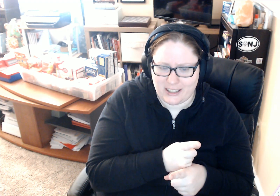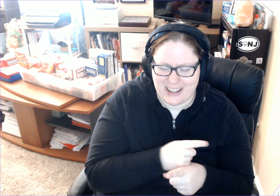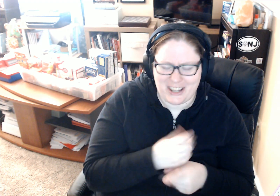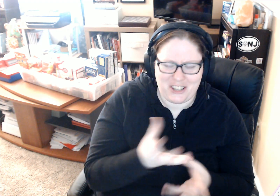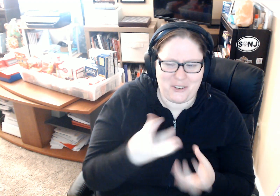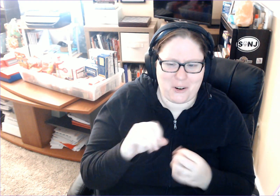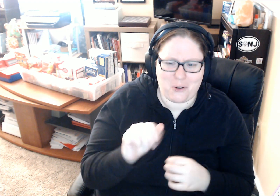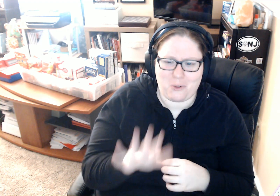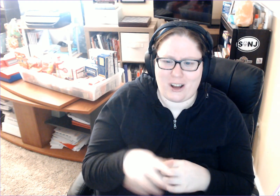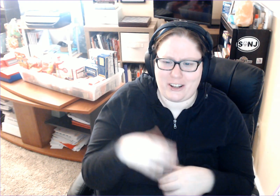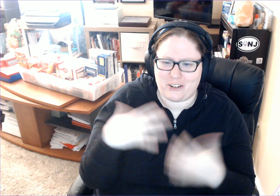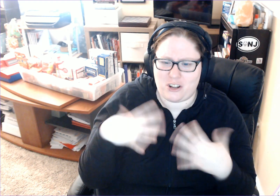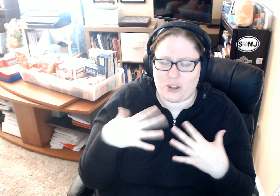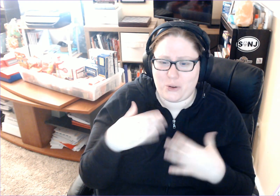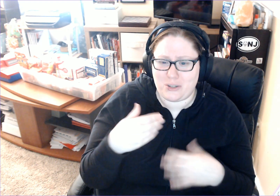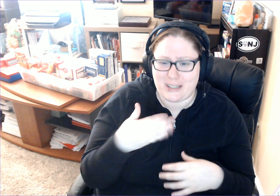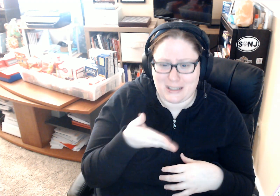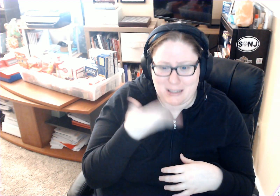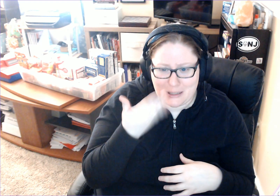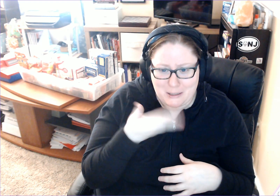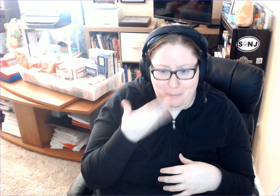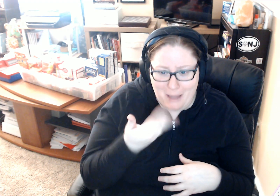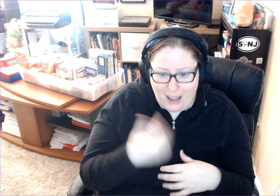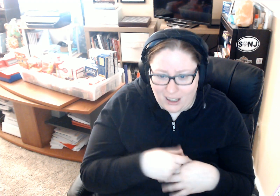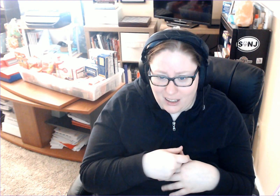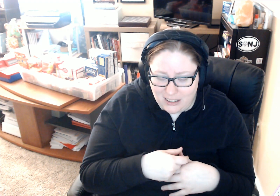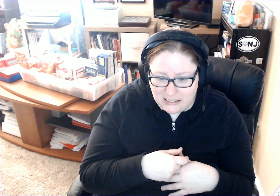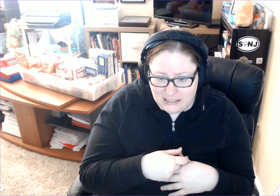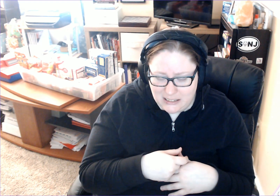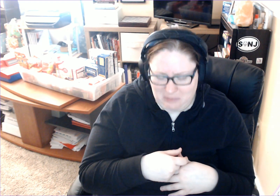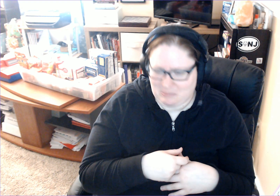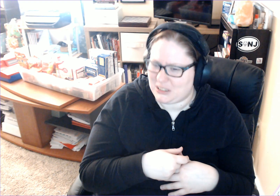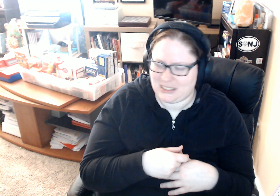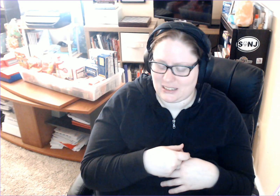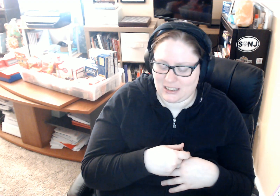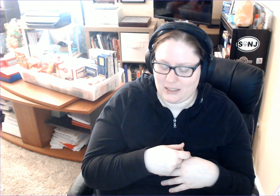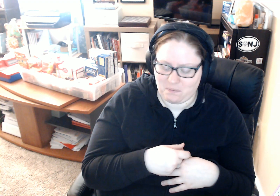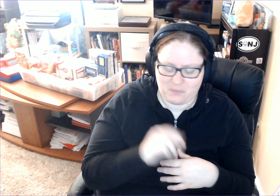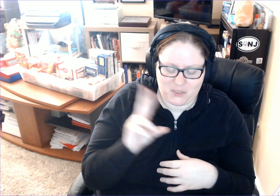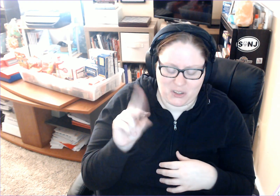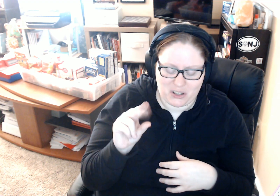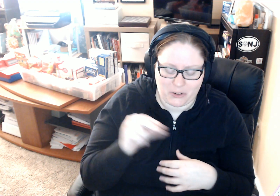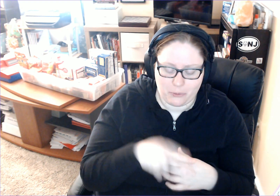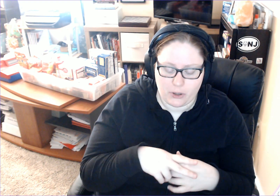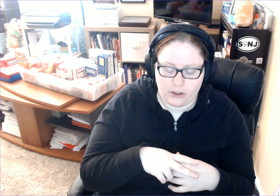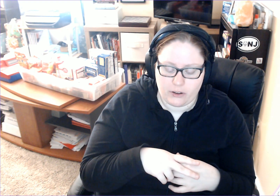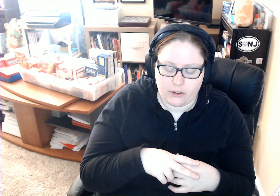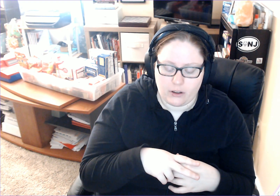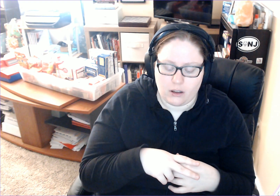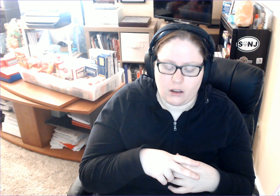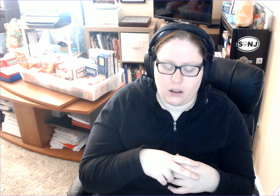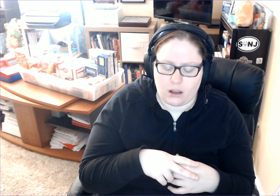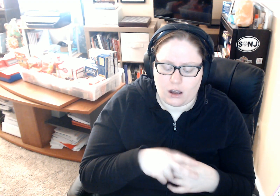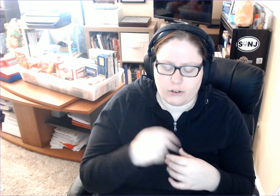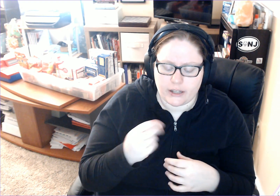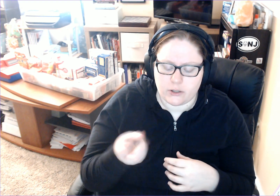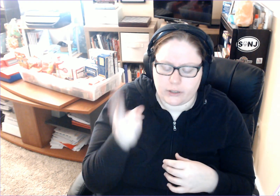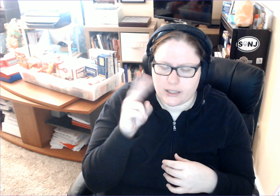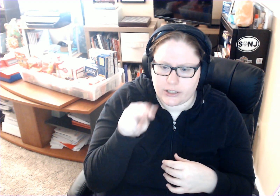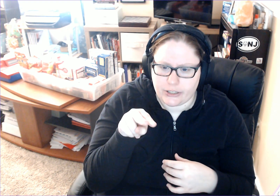You don't want your clothes to smell. Ugh, no. Alright, so let's look